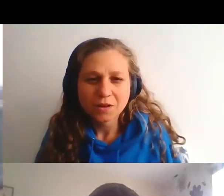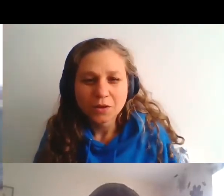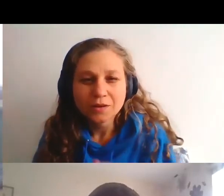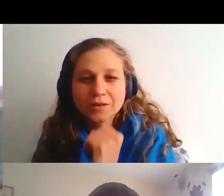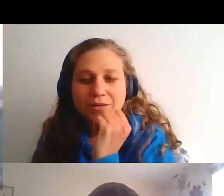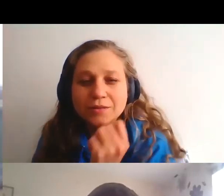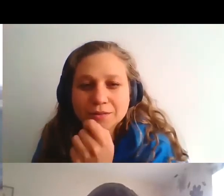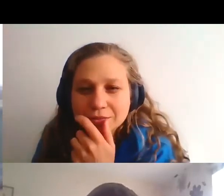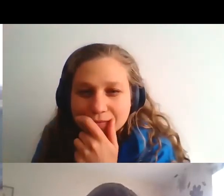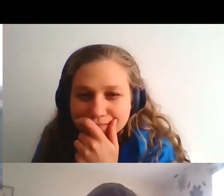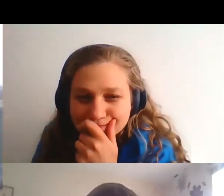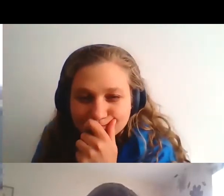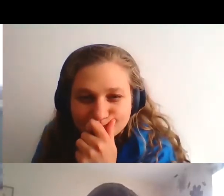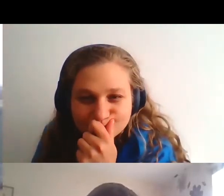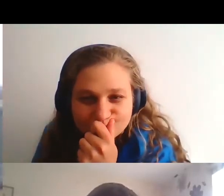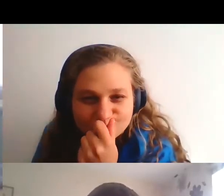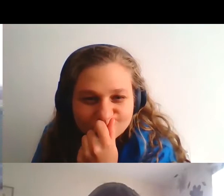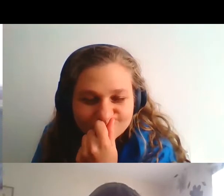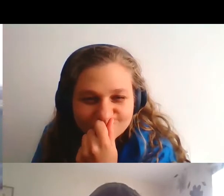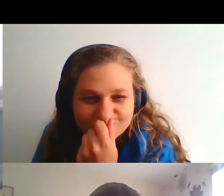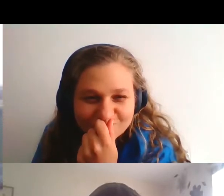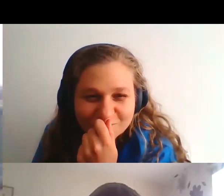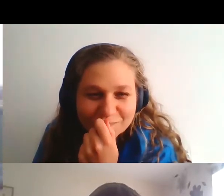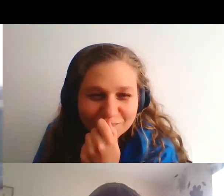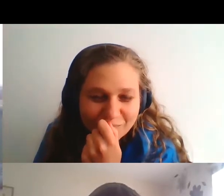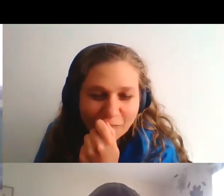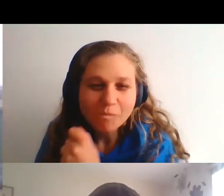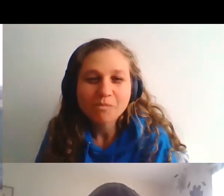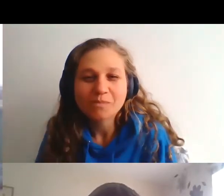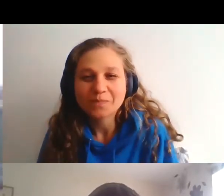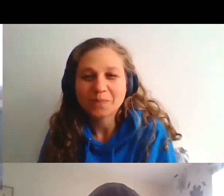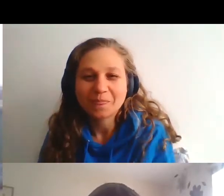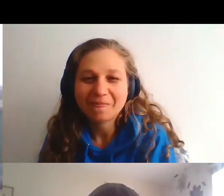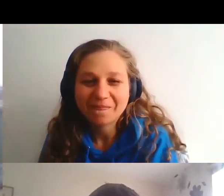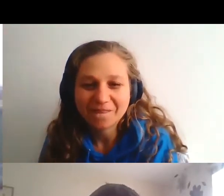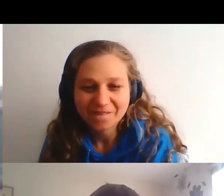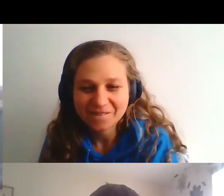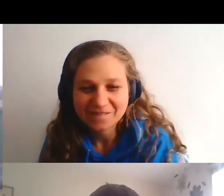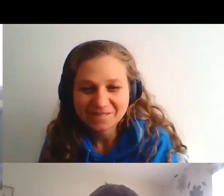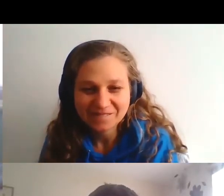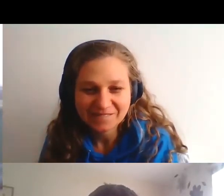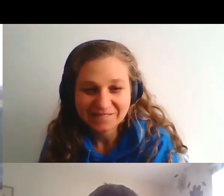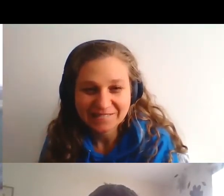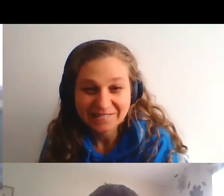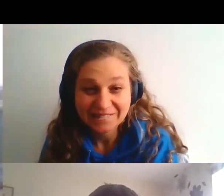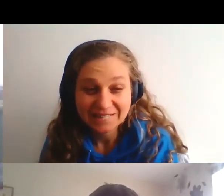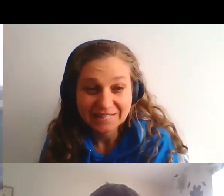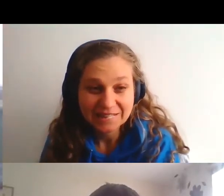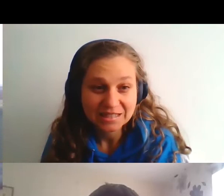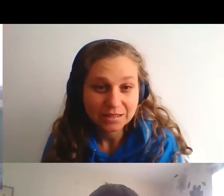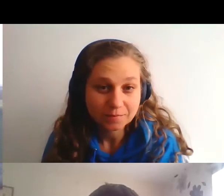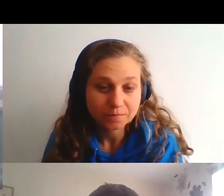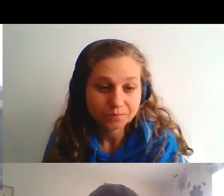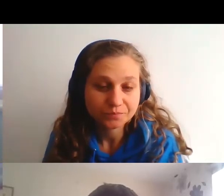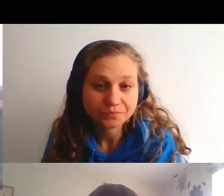much they know or the odd word they can do, just so we kind of get a feel of where everyone is at with BSL. Has anyone